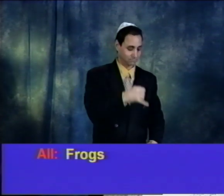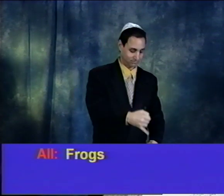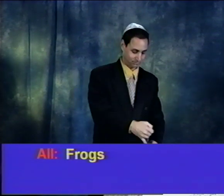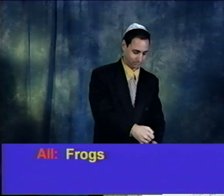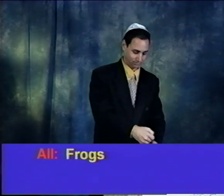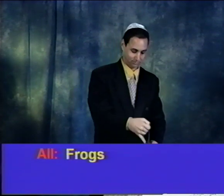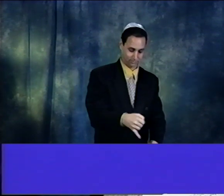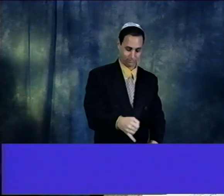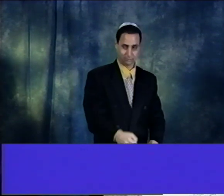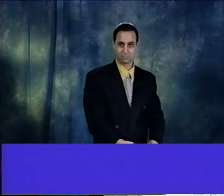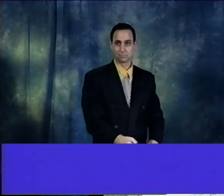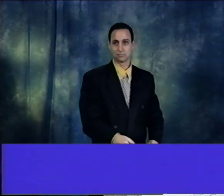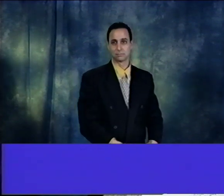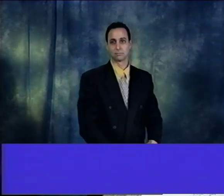Frogs.